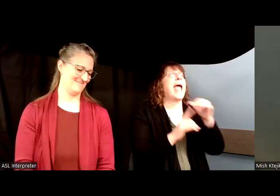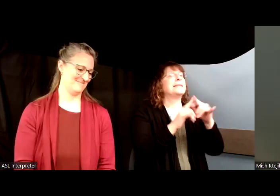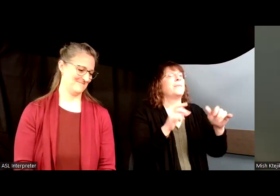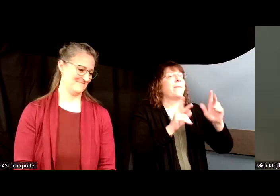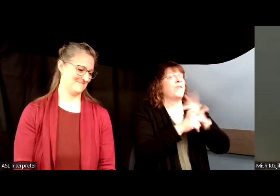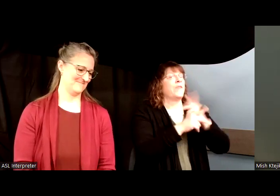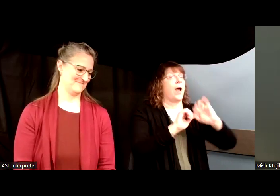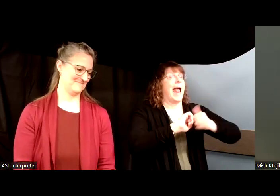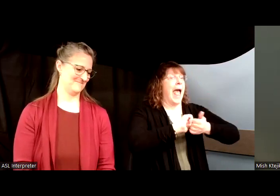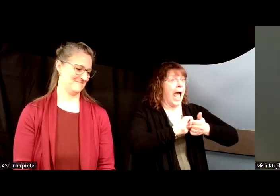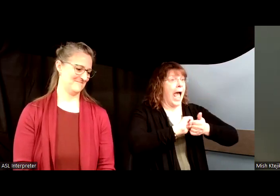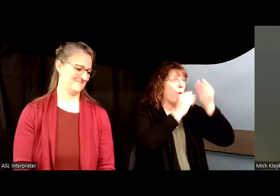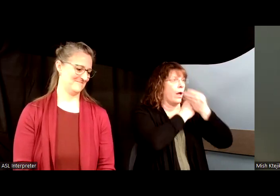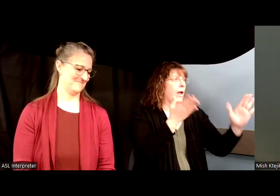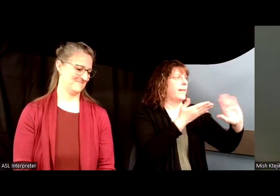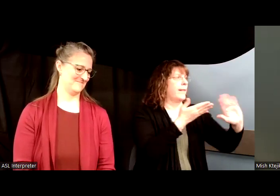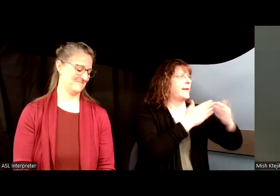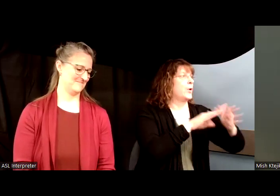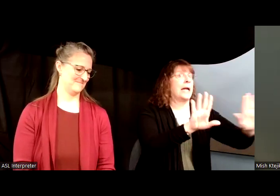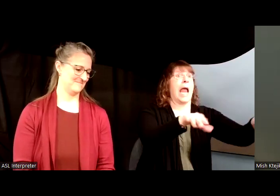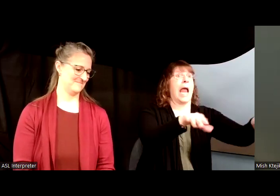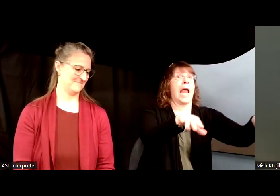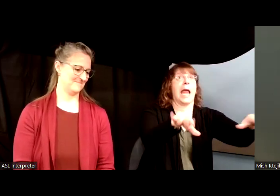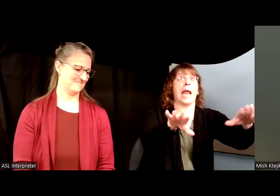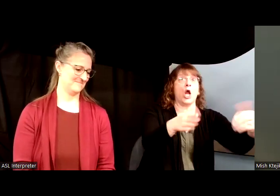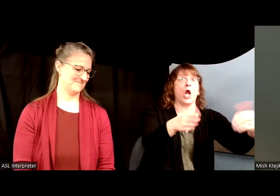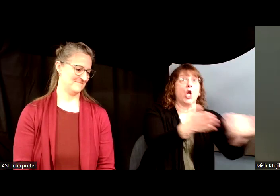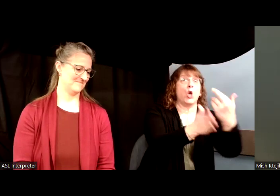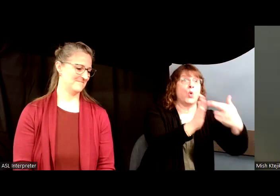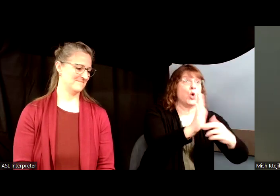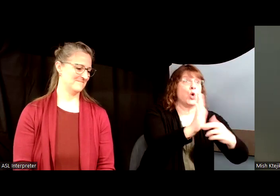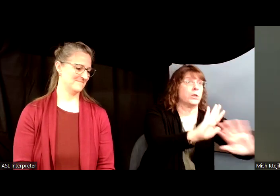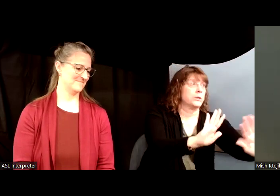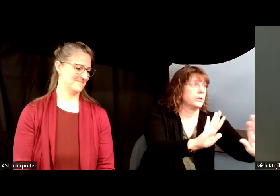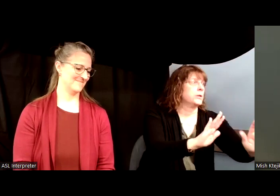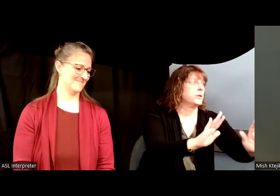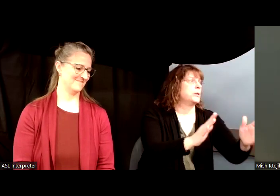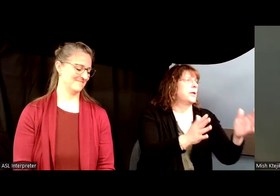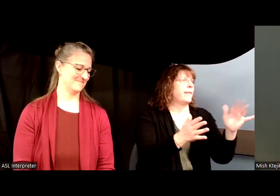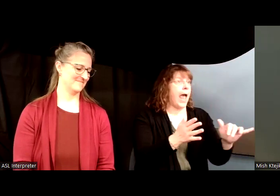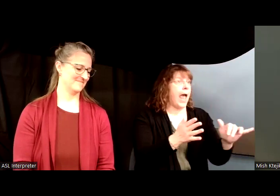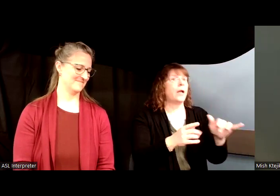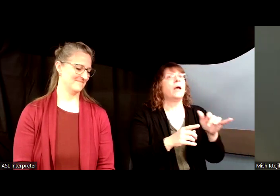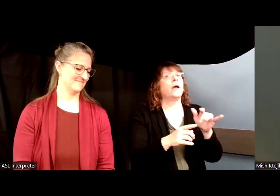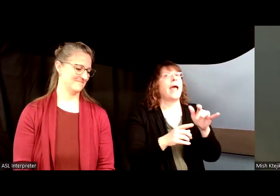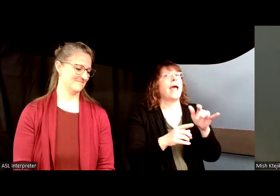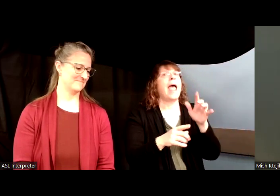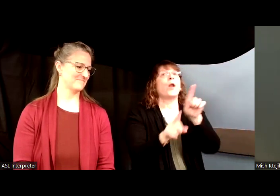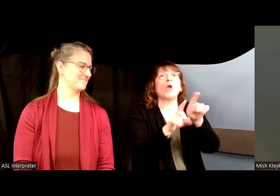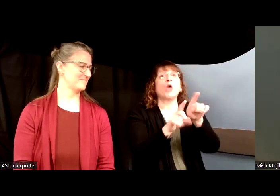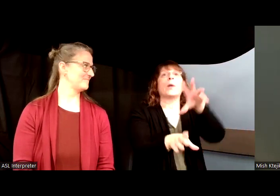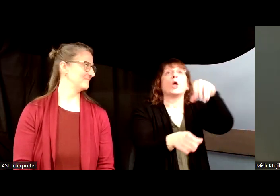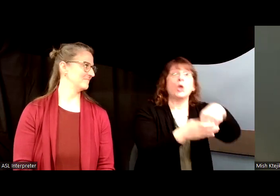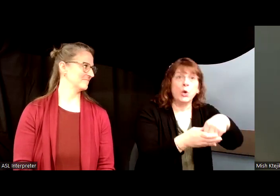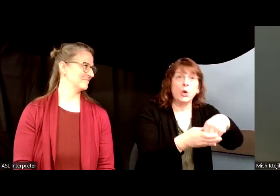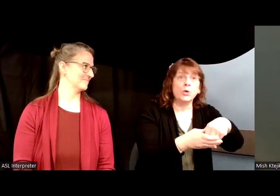the rules and at the same time figure out how to get new information to the community about the new rules.